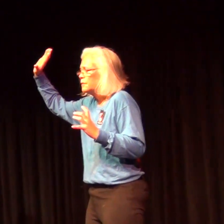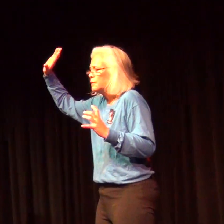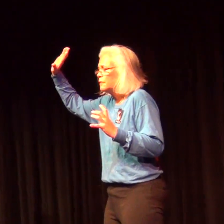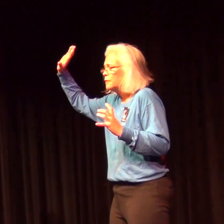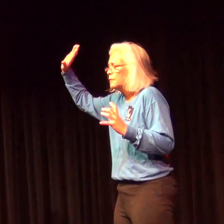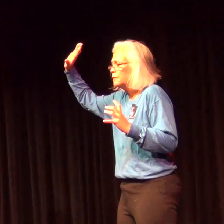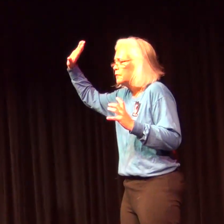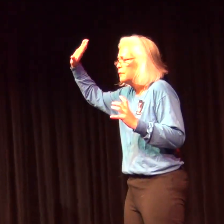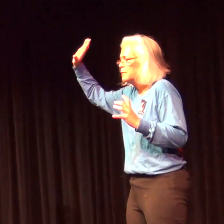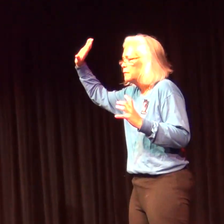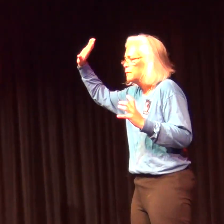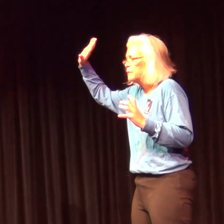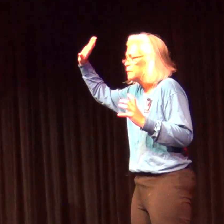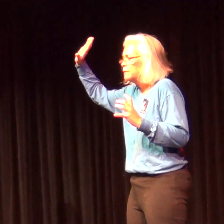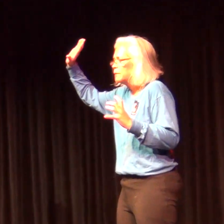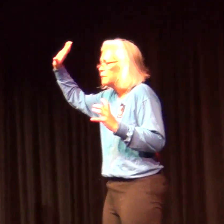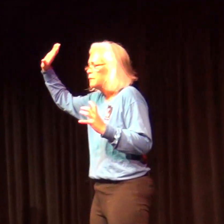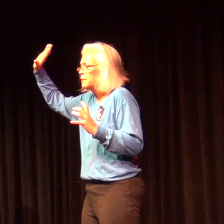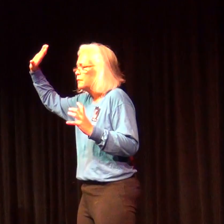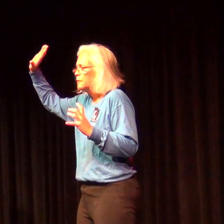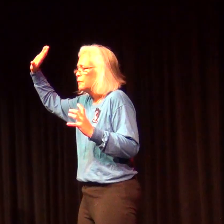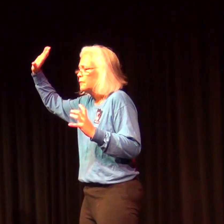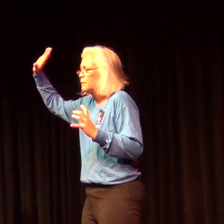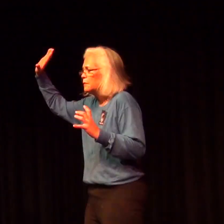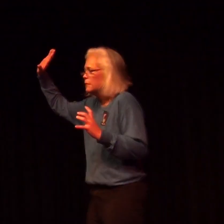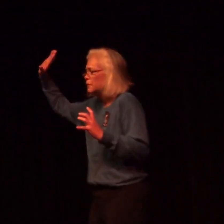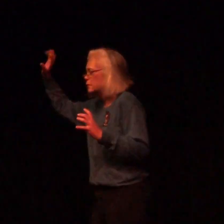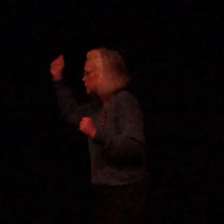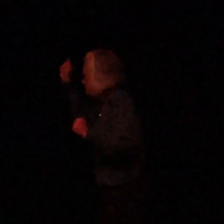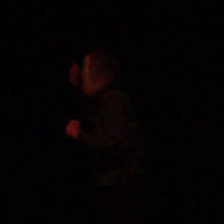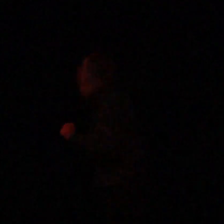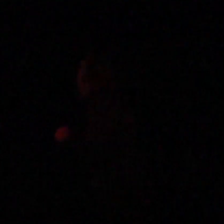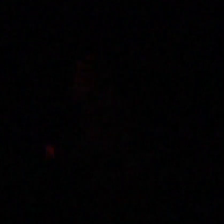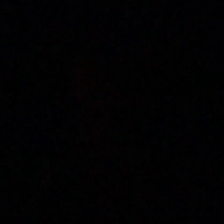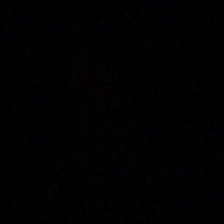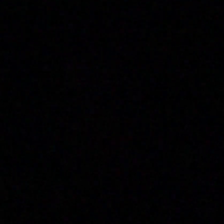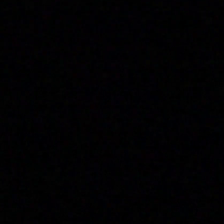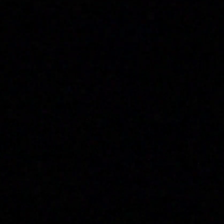the fate of humanity hangs in the balance.